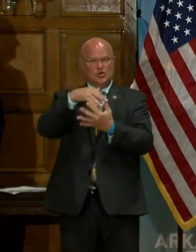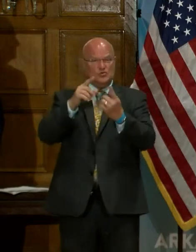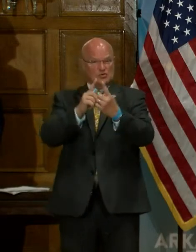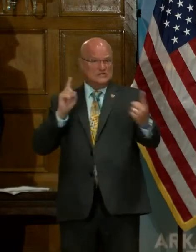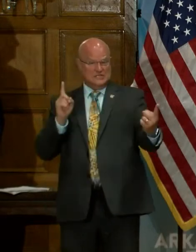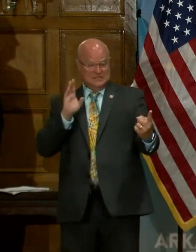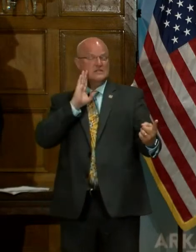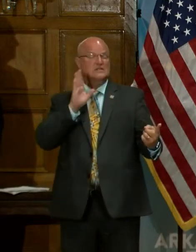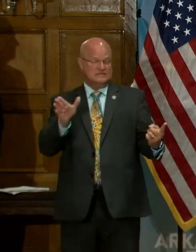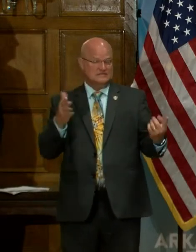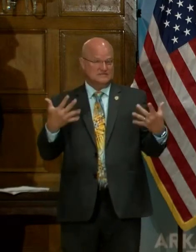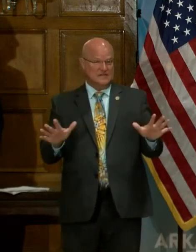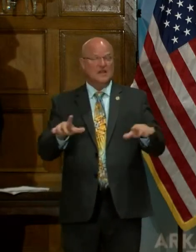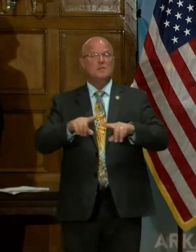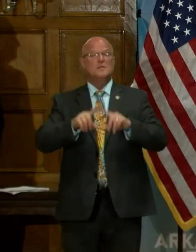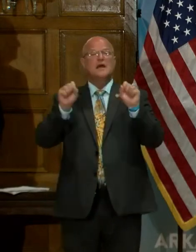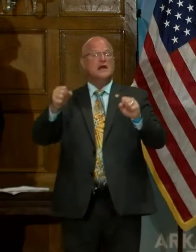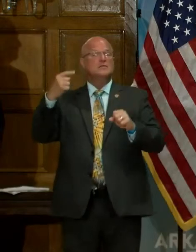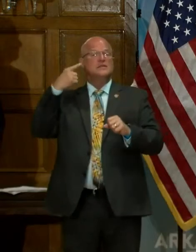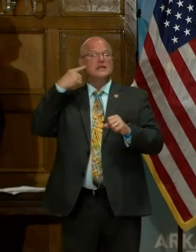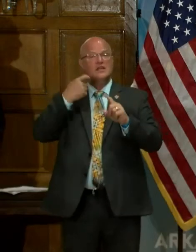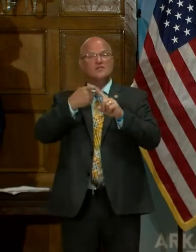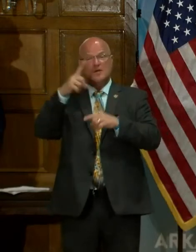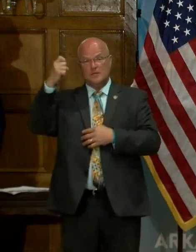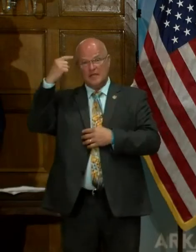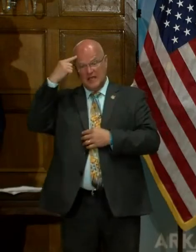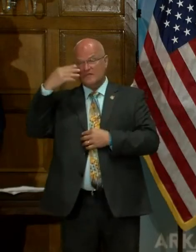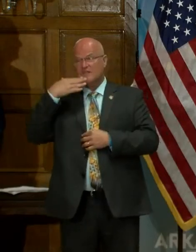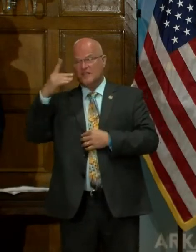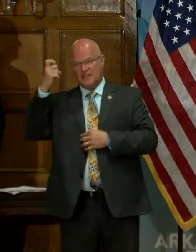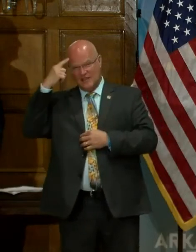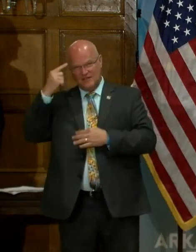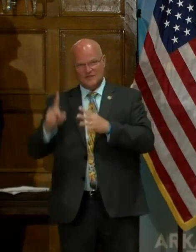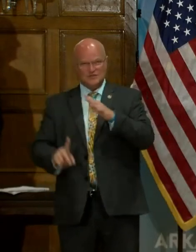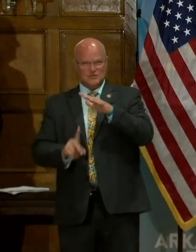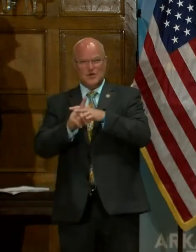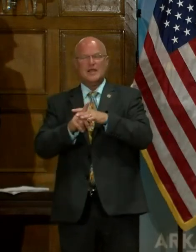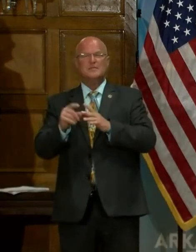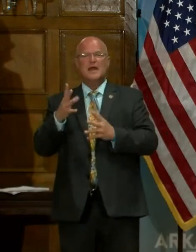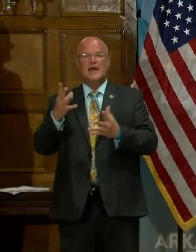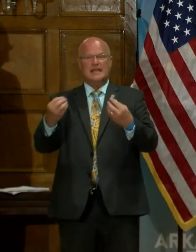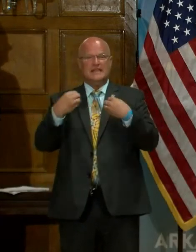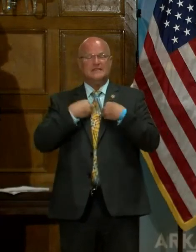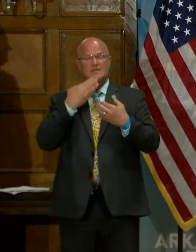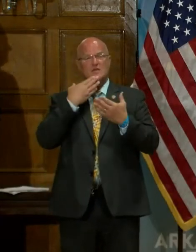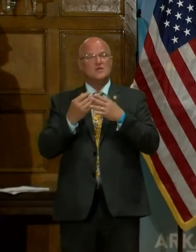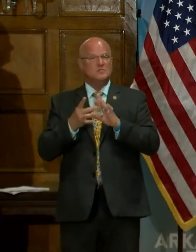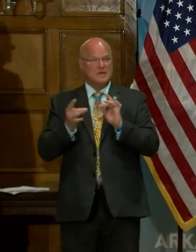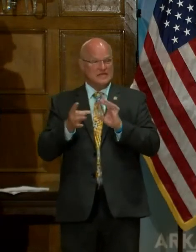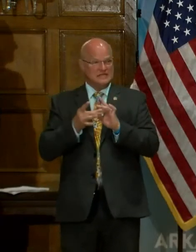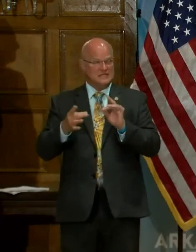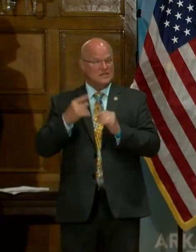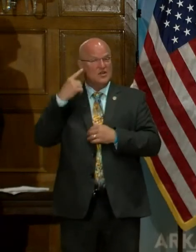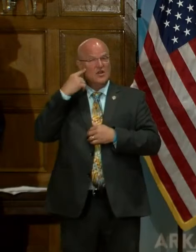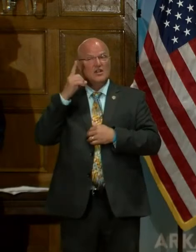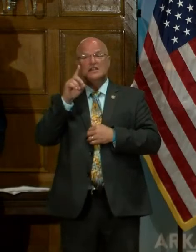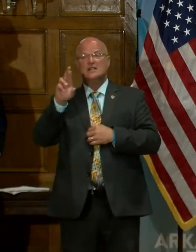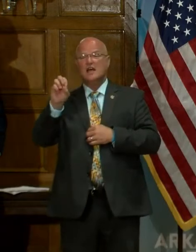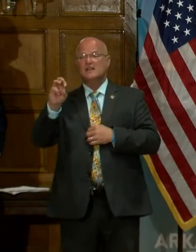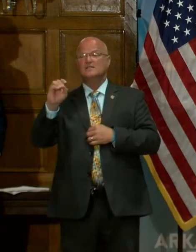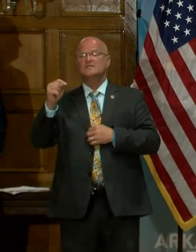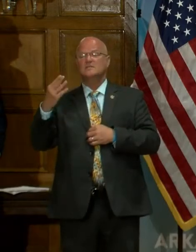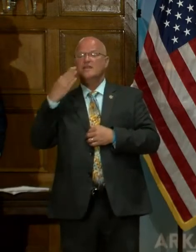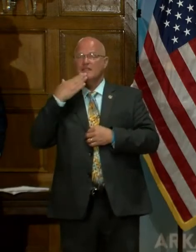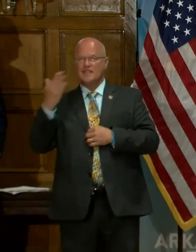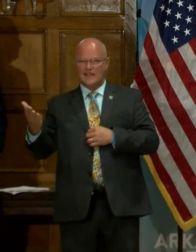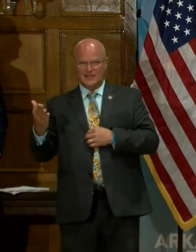distanced. But we were able to hear from the governor. Thank you, Governor, for showing up and giving us a good message. We heard from Dr. Smith. Thank you,